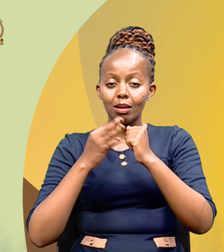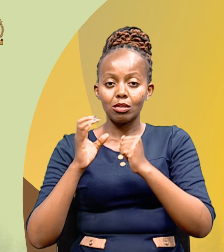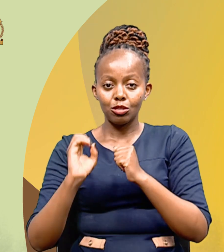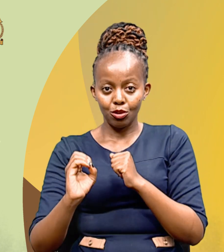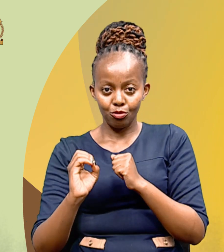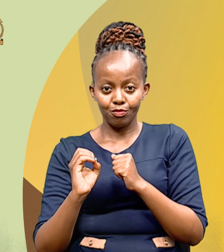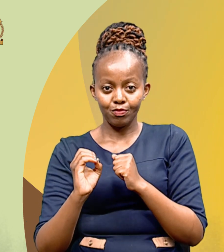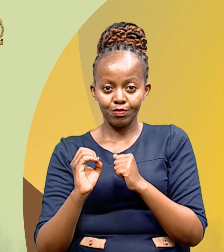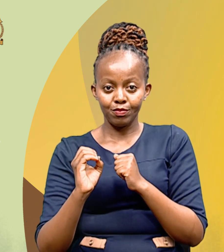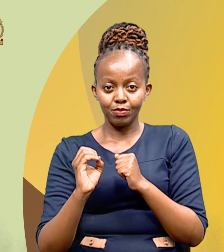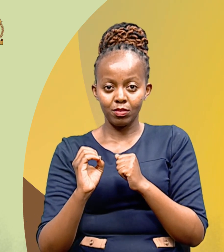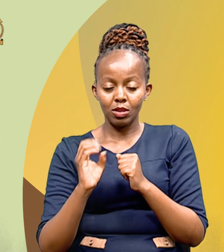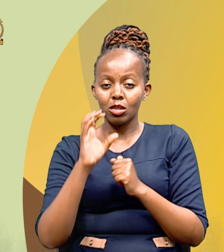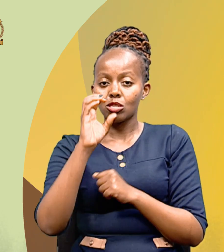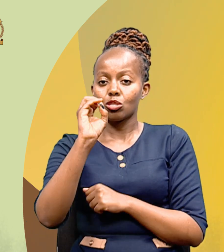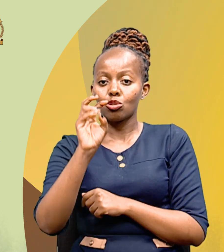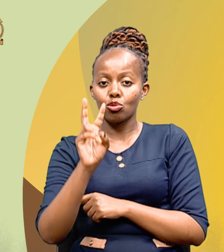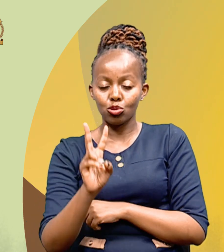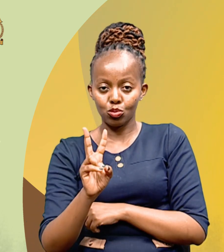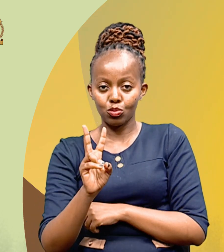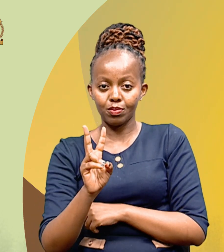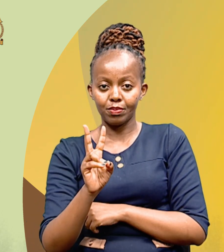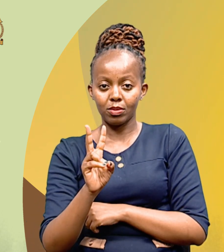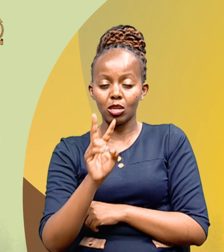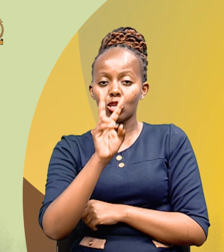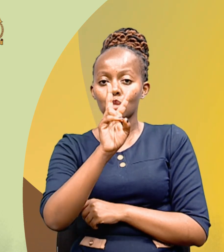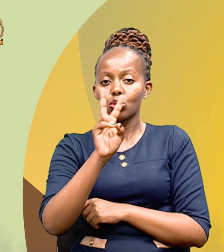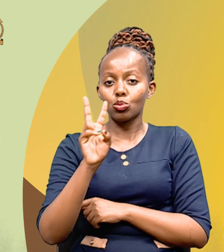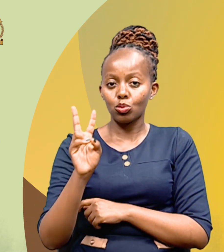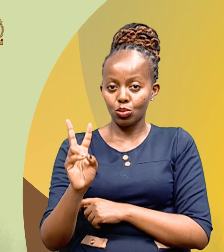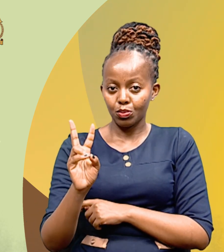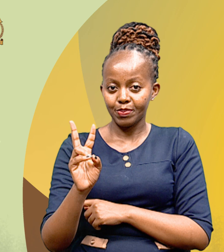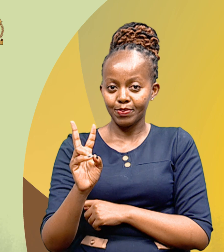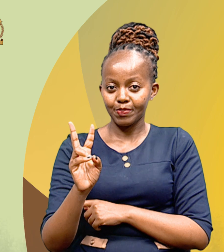80 02 22